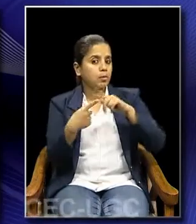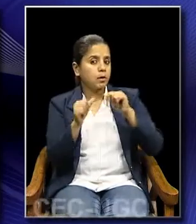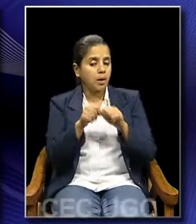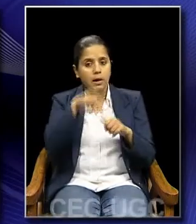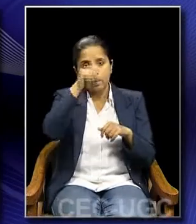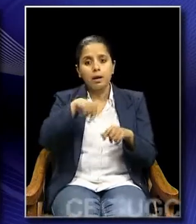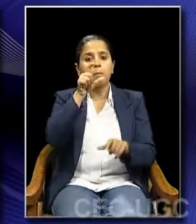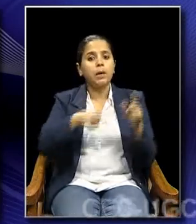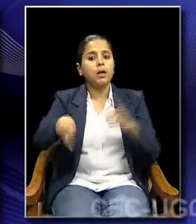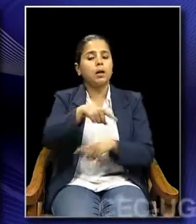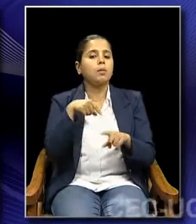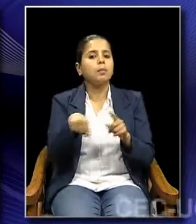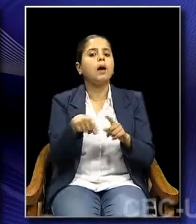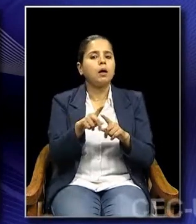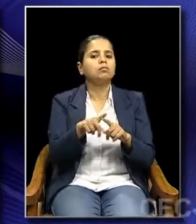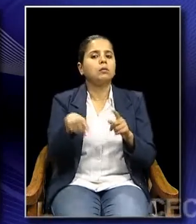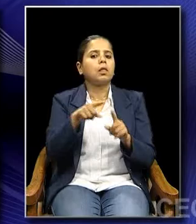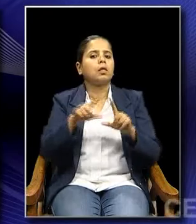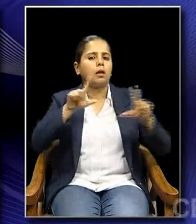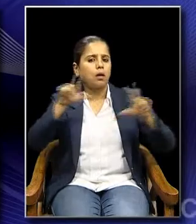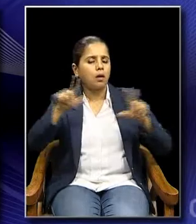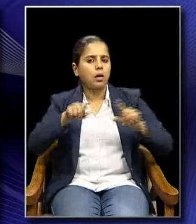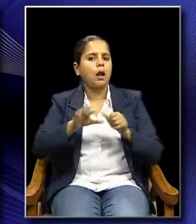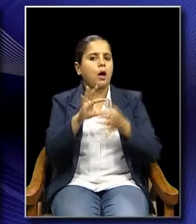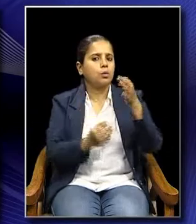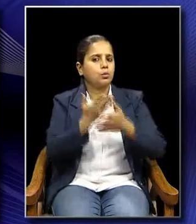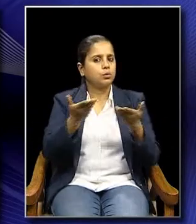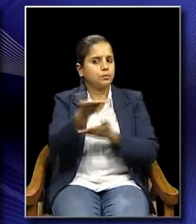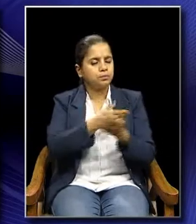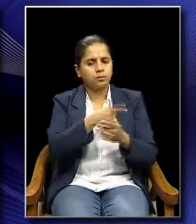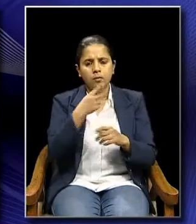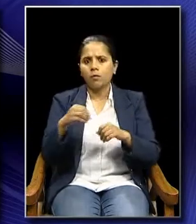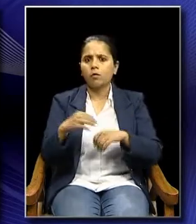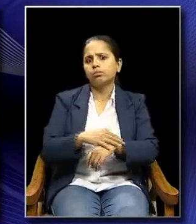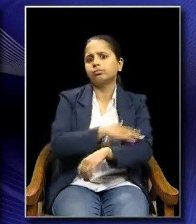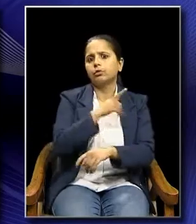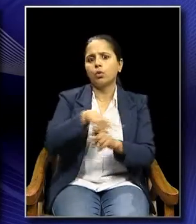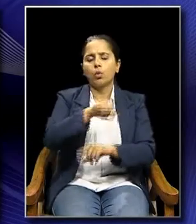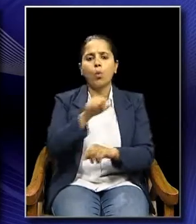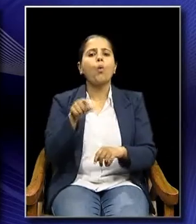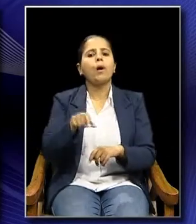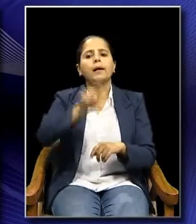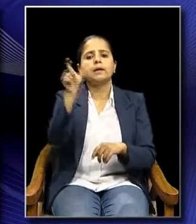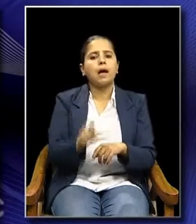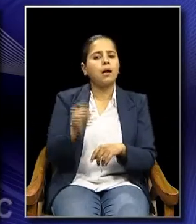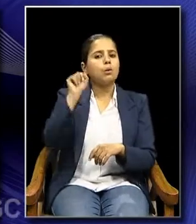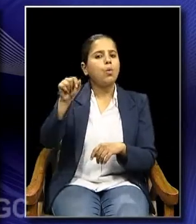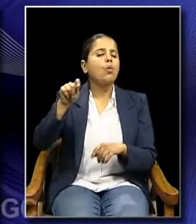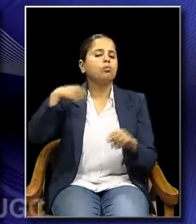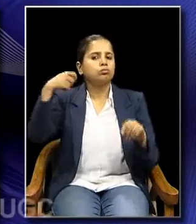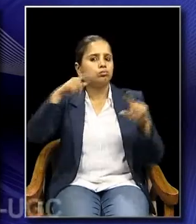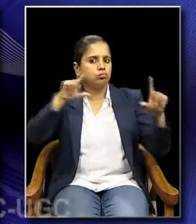we find that some of his films, they were in a way inspired by the Italian neorealist cinema.